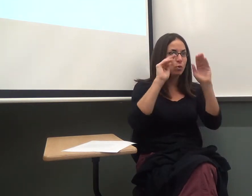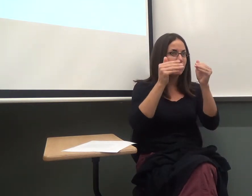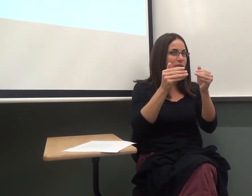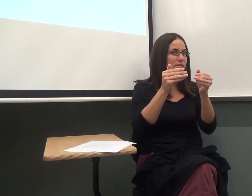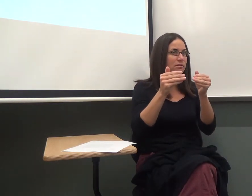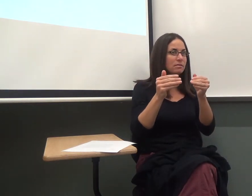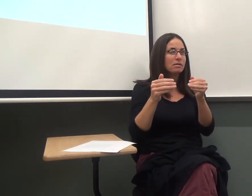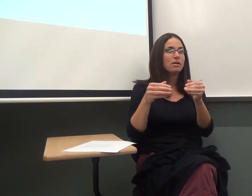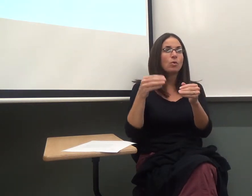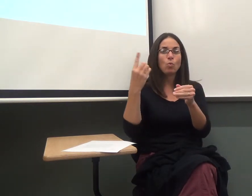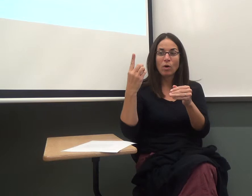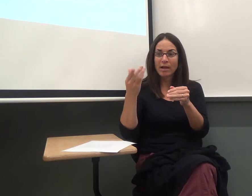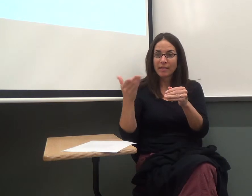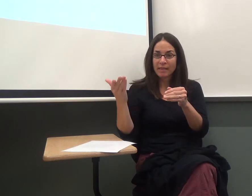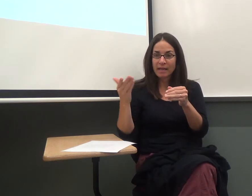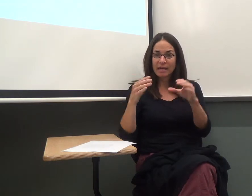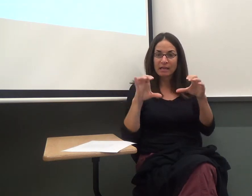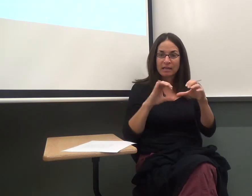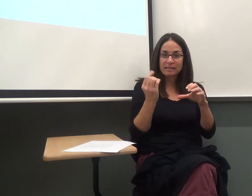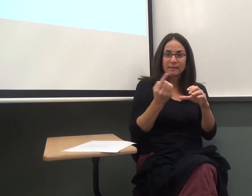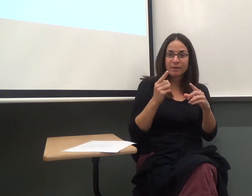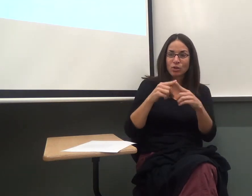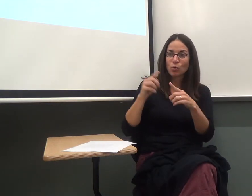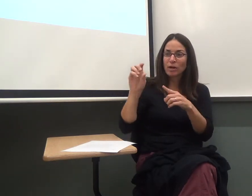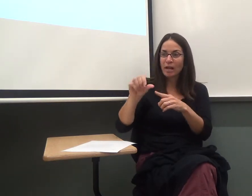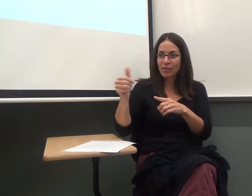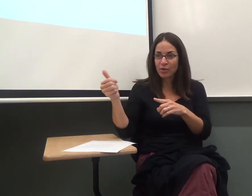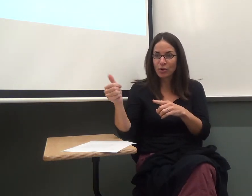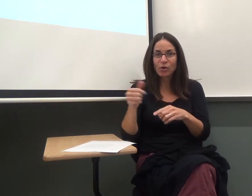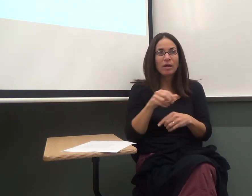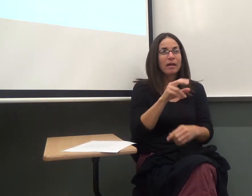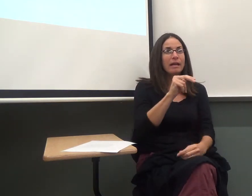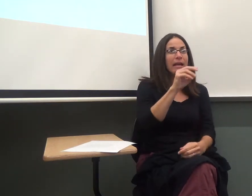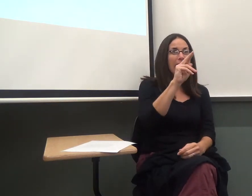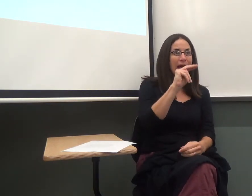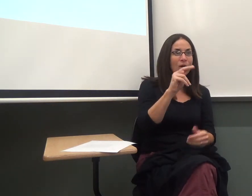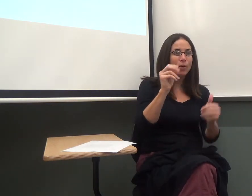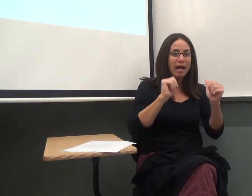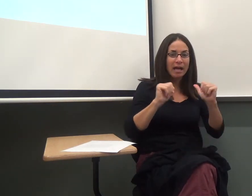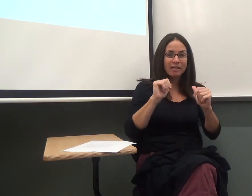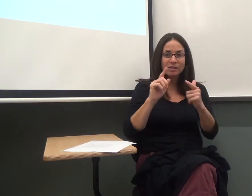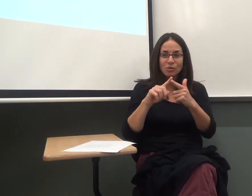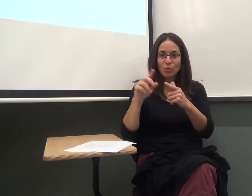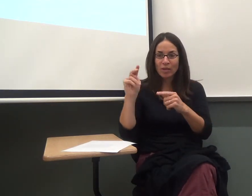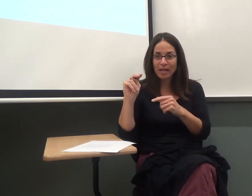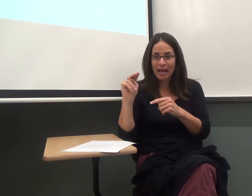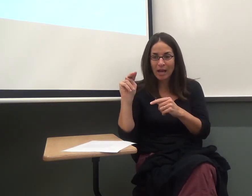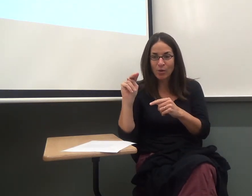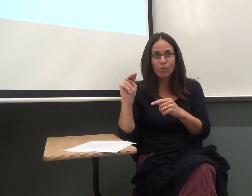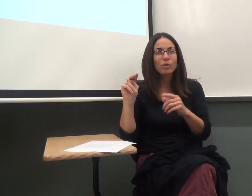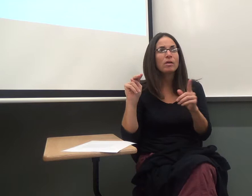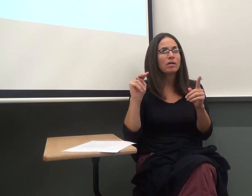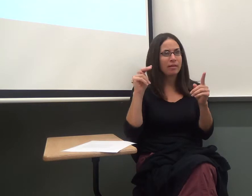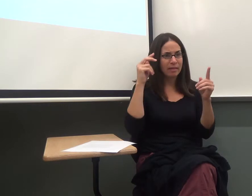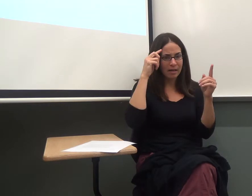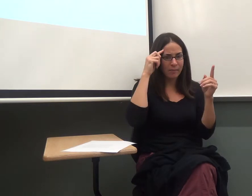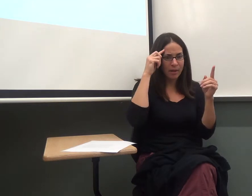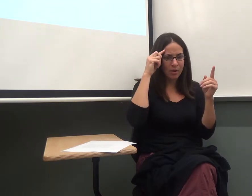to another. A noun acts on a noun. Okay? If you start to think in those terms, you can ask yourself, is this a noun